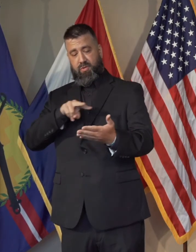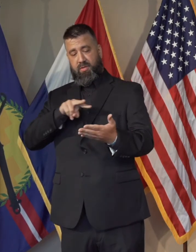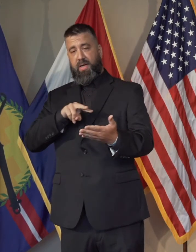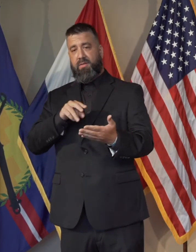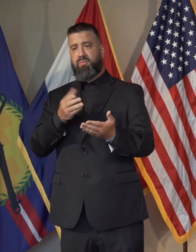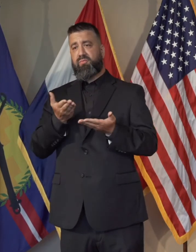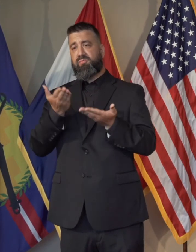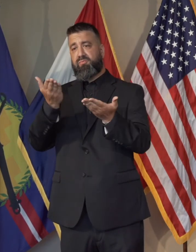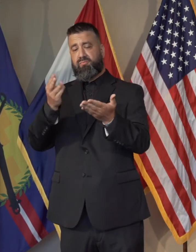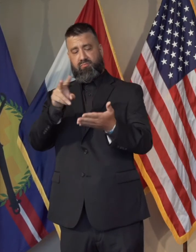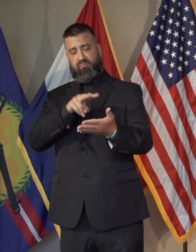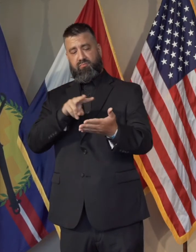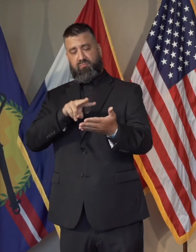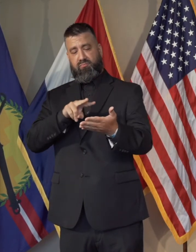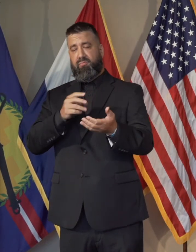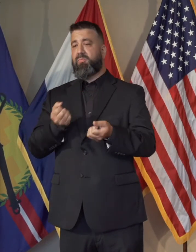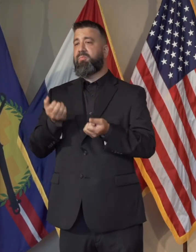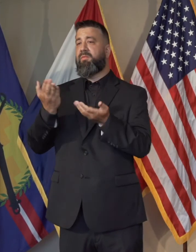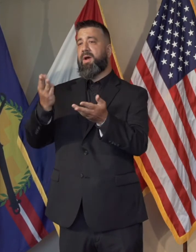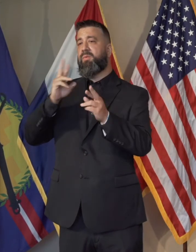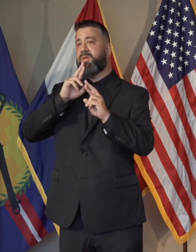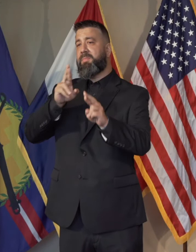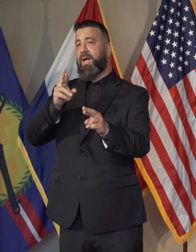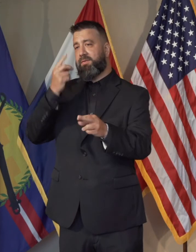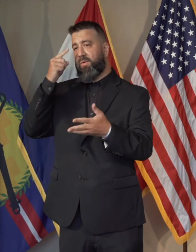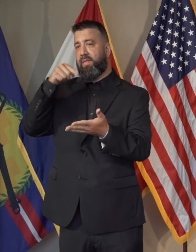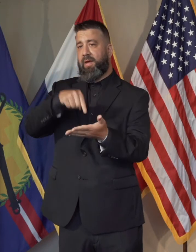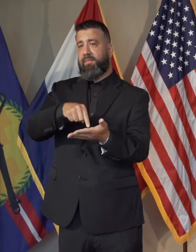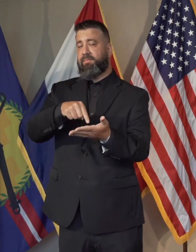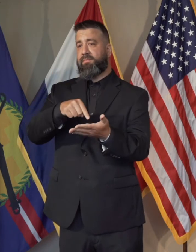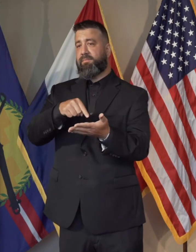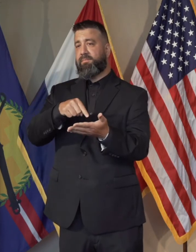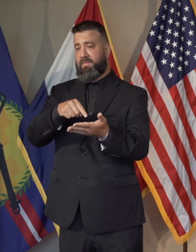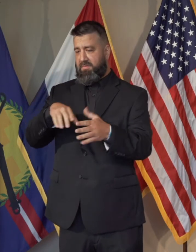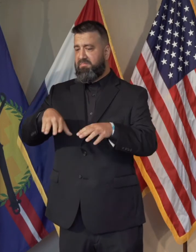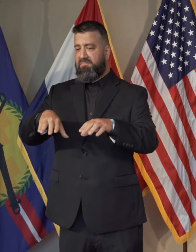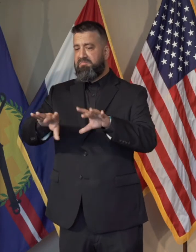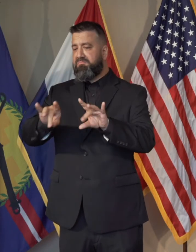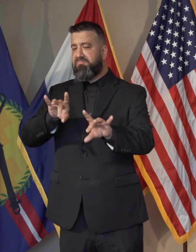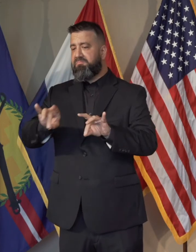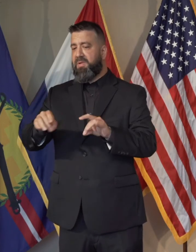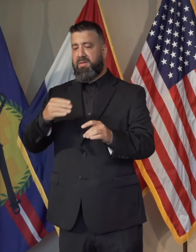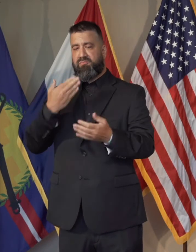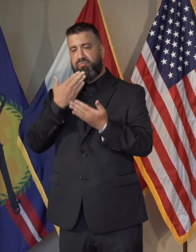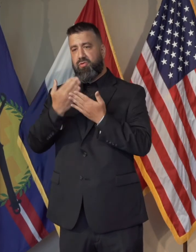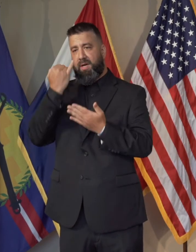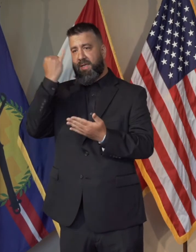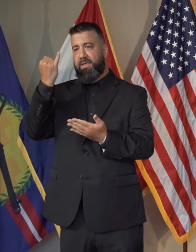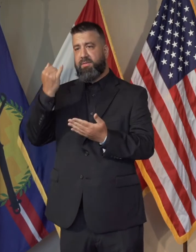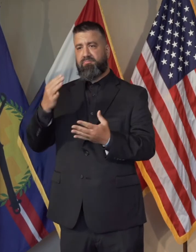recommendations and provide a response to those recommendations and adopt the ones that we think are good ideas.